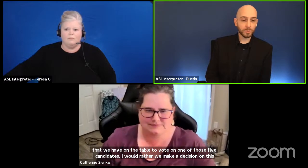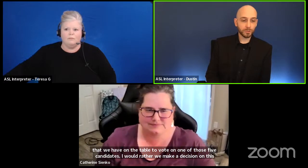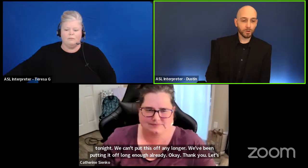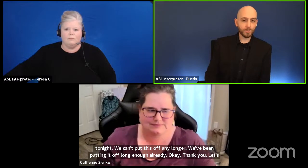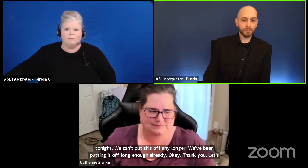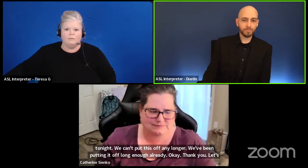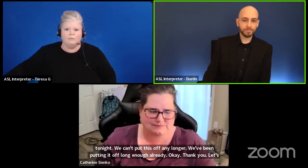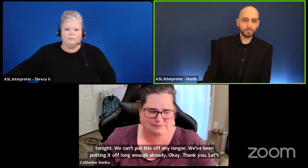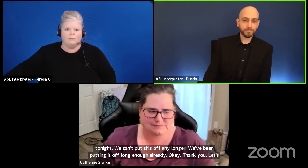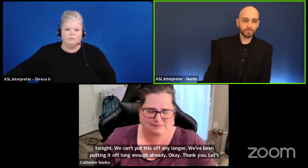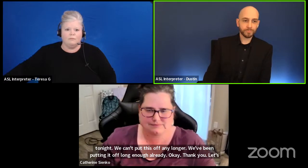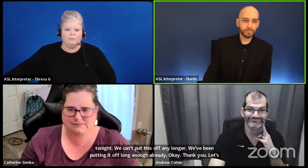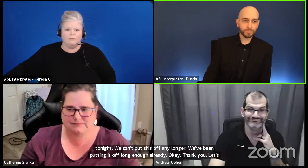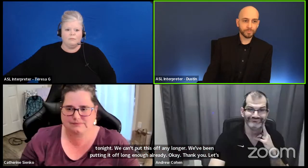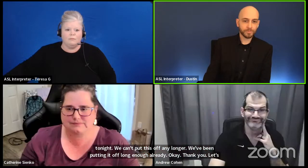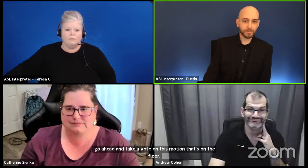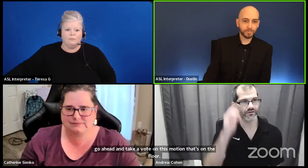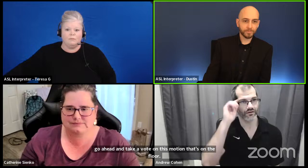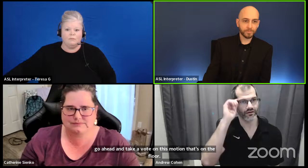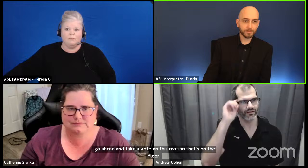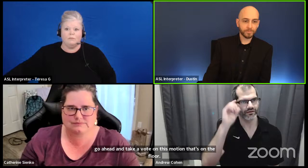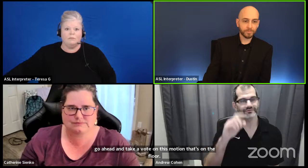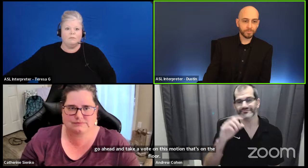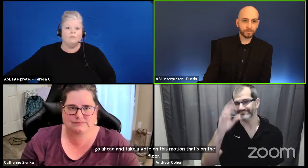Go ahead, Commissioner Cohen.